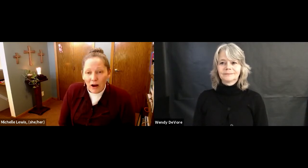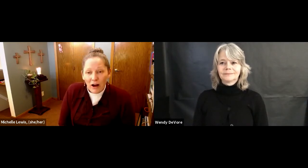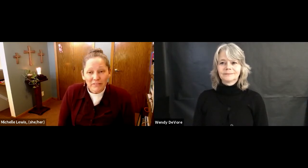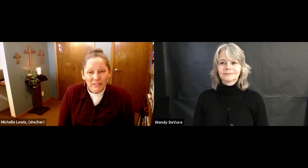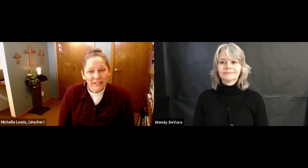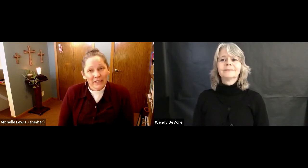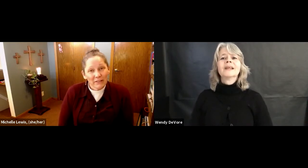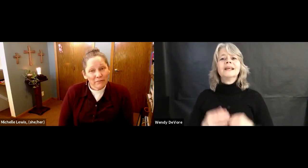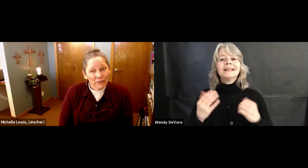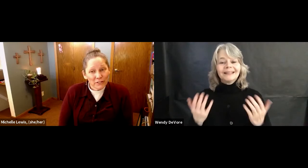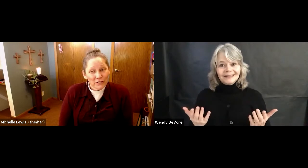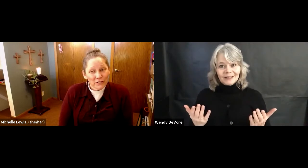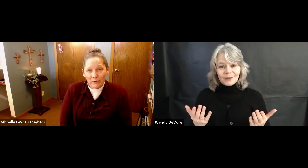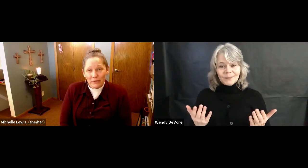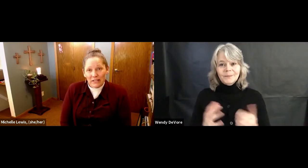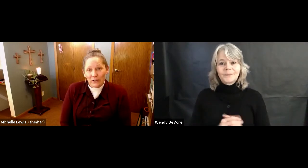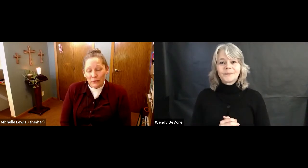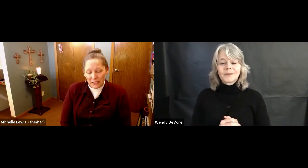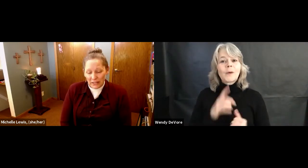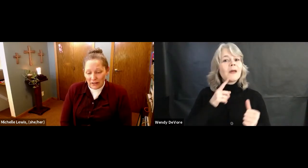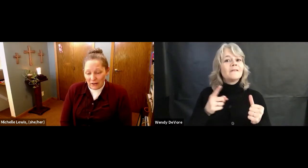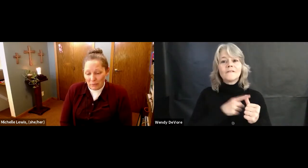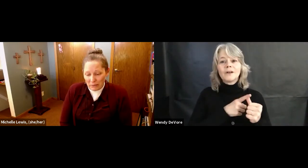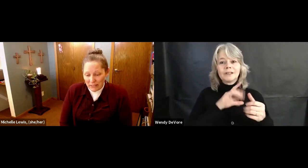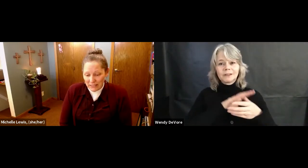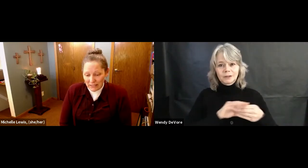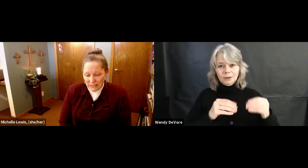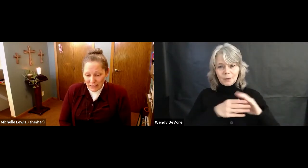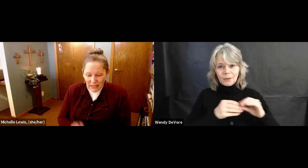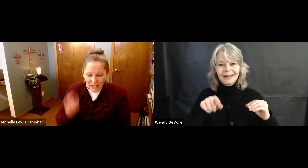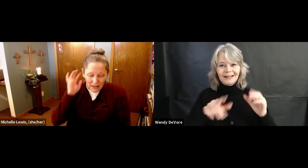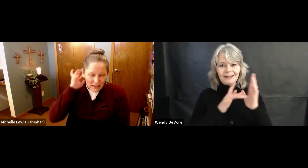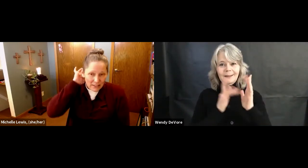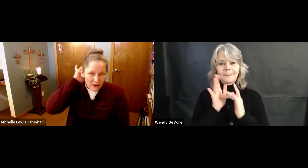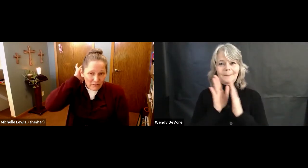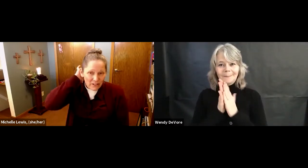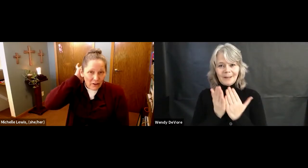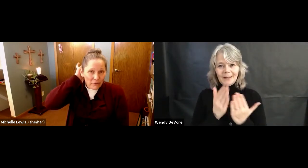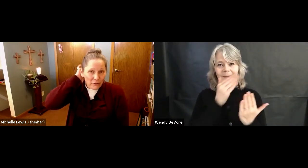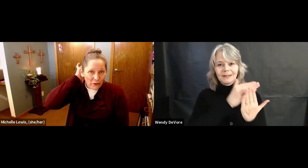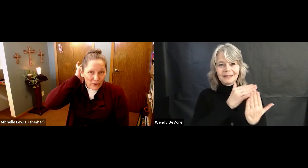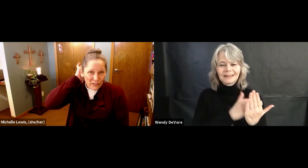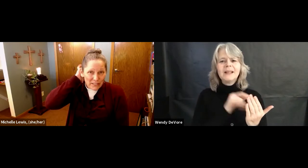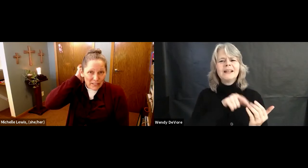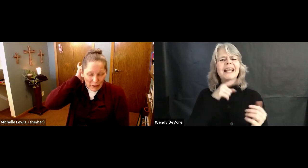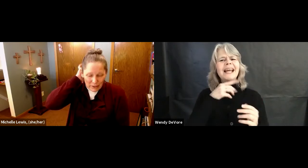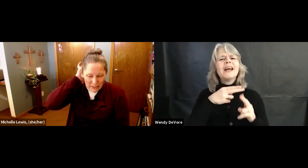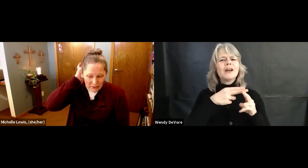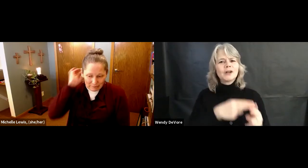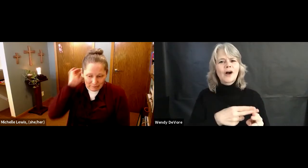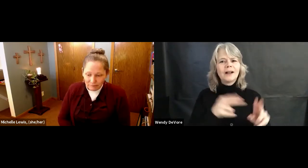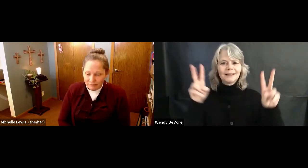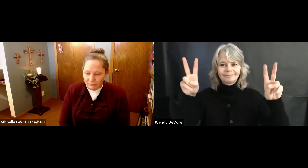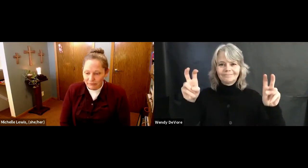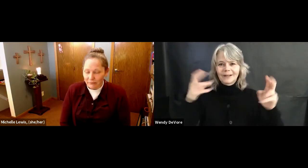So often the first story that was included in our Bible lesson today, it's often called the Good